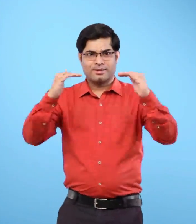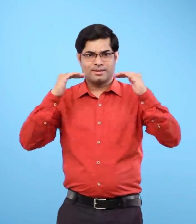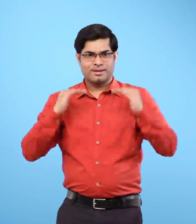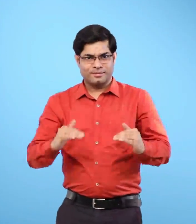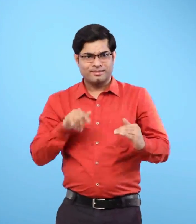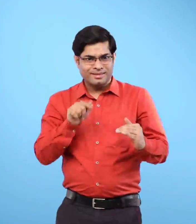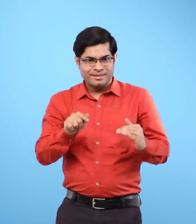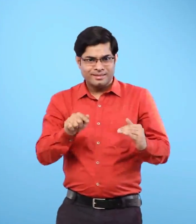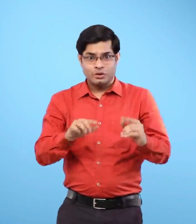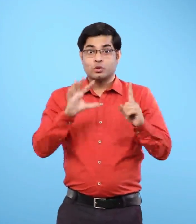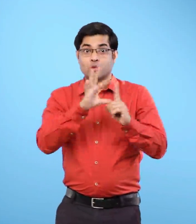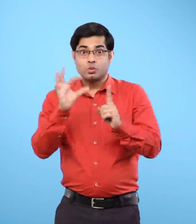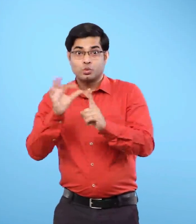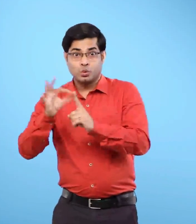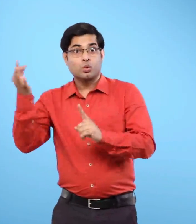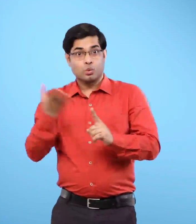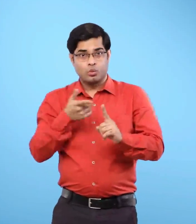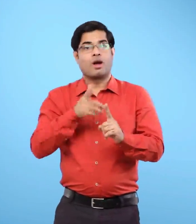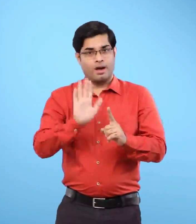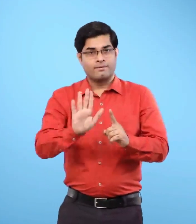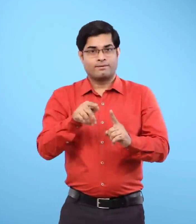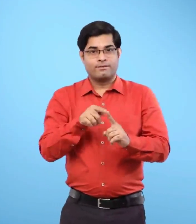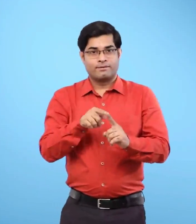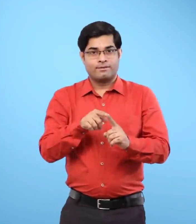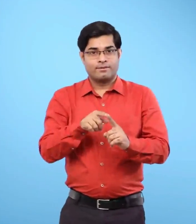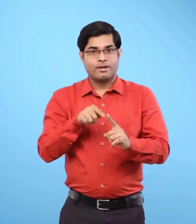and followed by another activity, games every day.